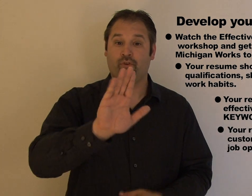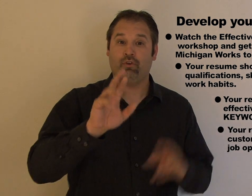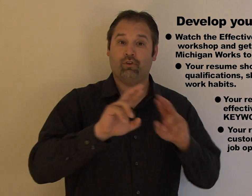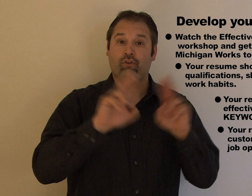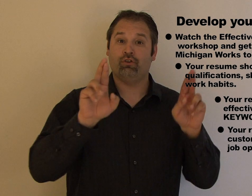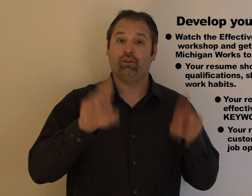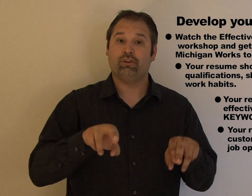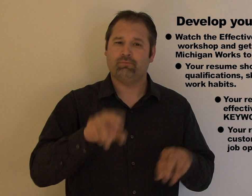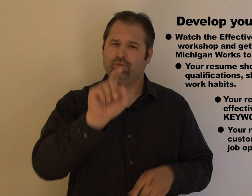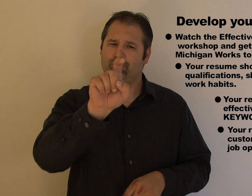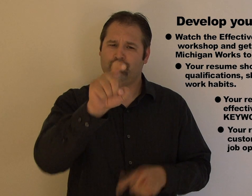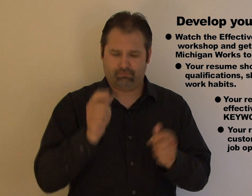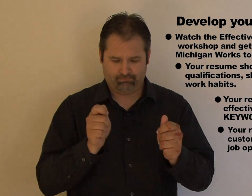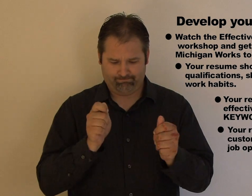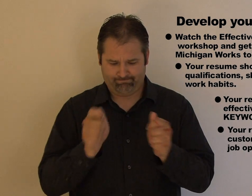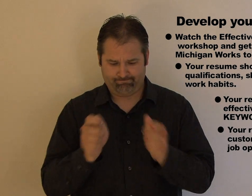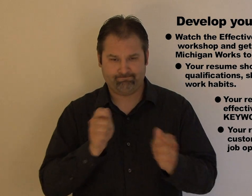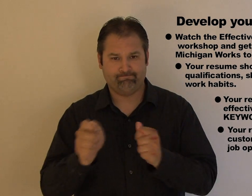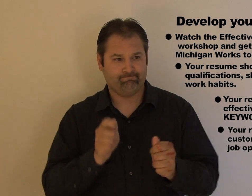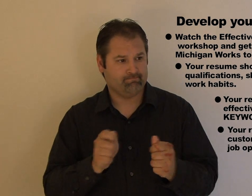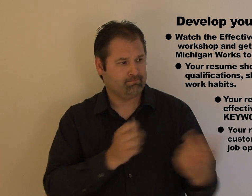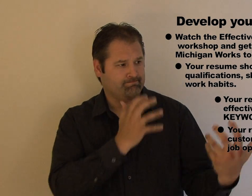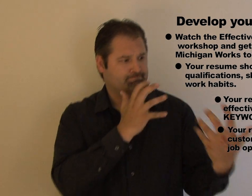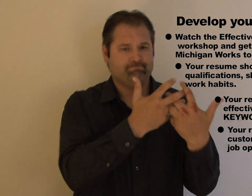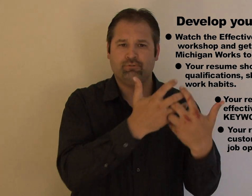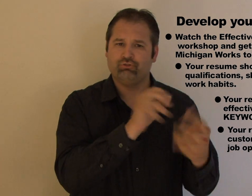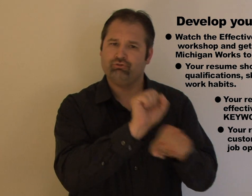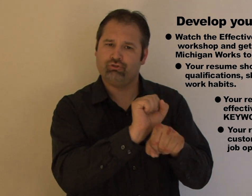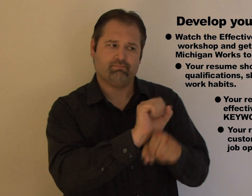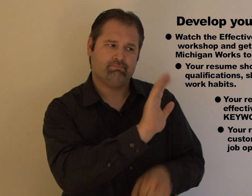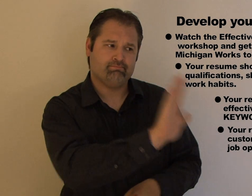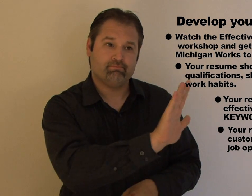Your resume should be custom designed for each job opportunity.